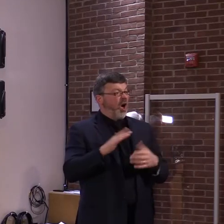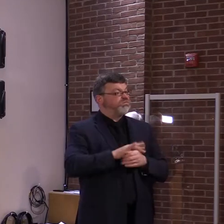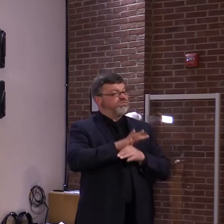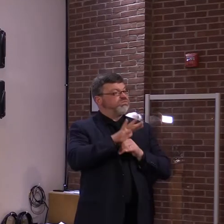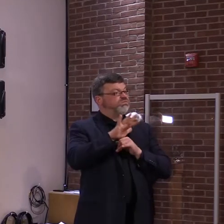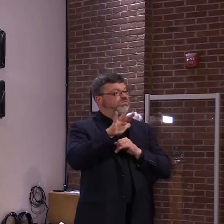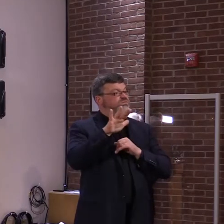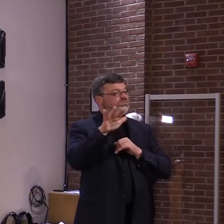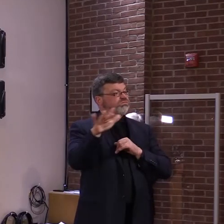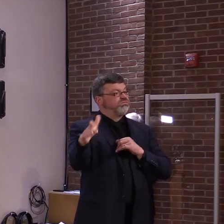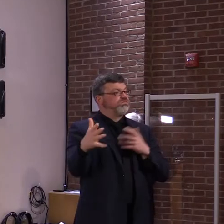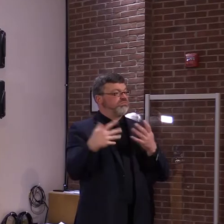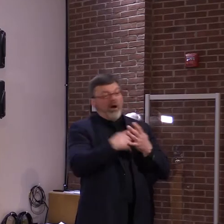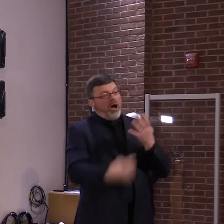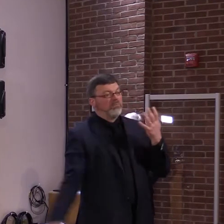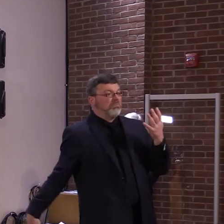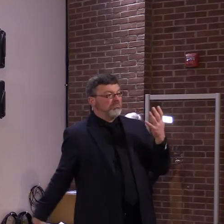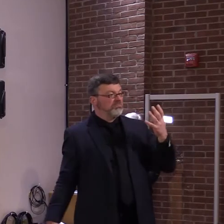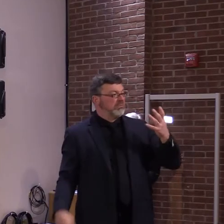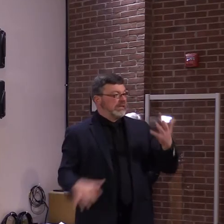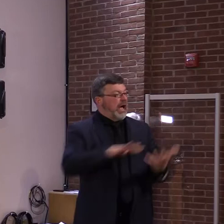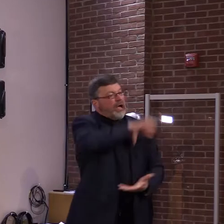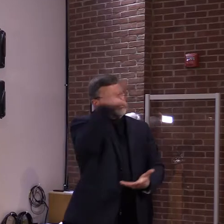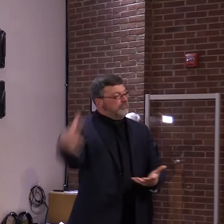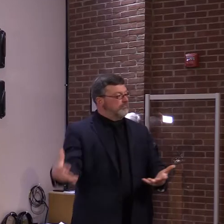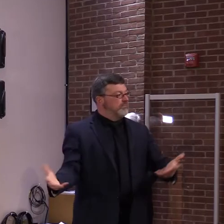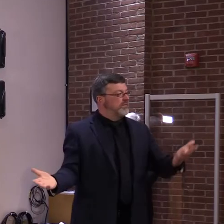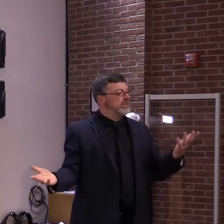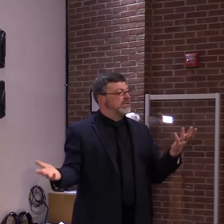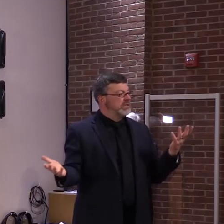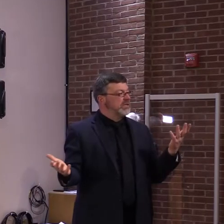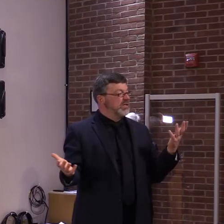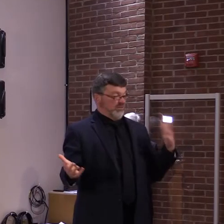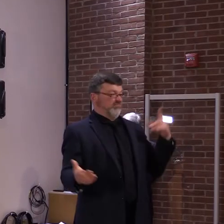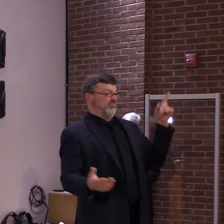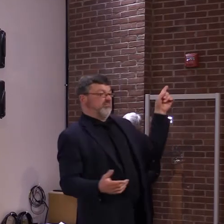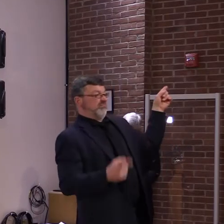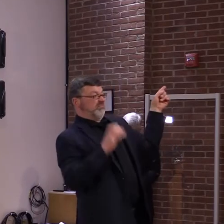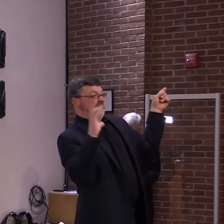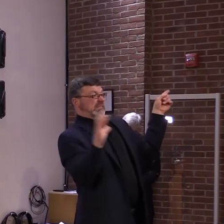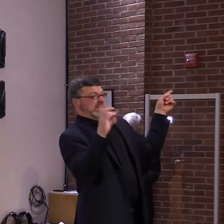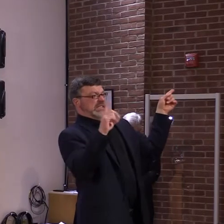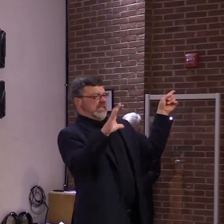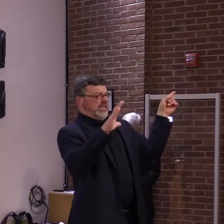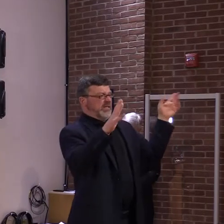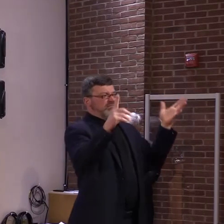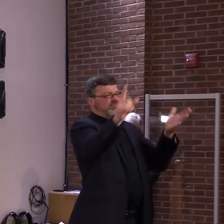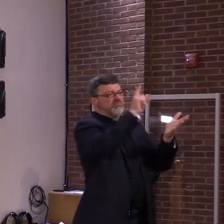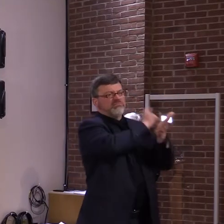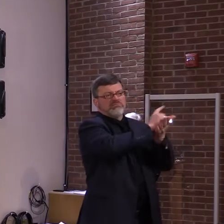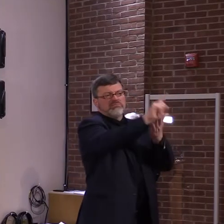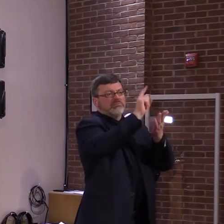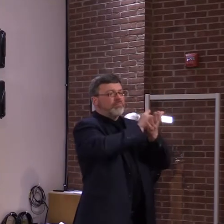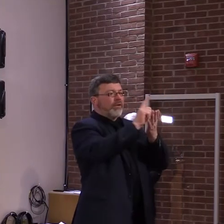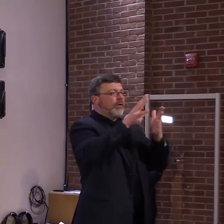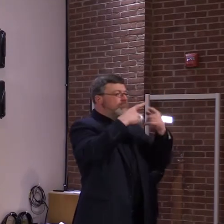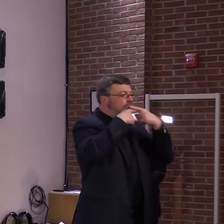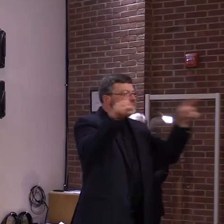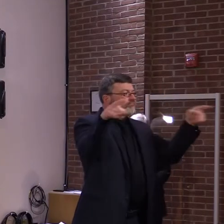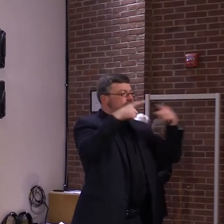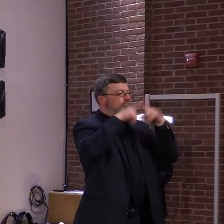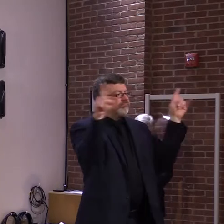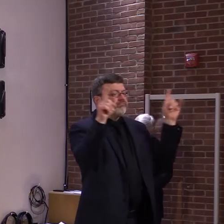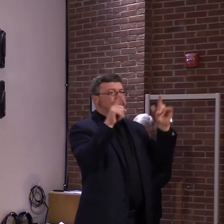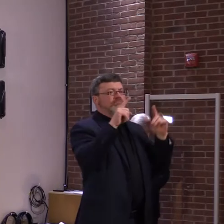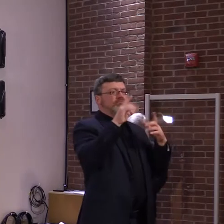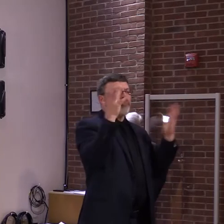the vaccine. They looked at a multi-state network of U.S. hospitals between January and March